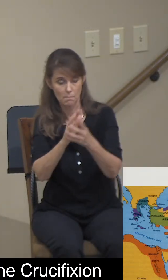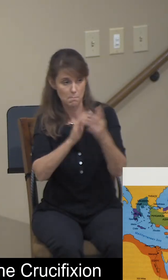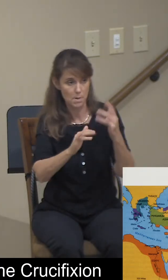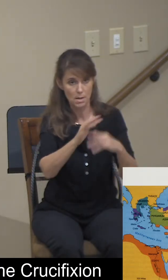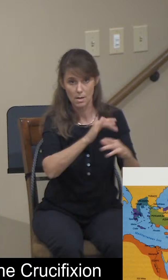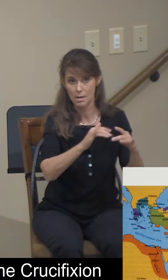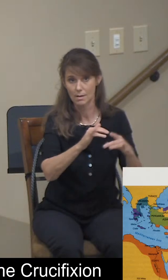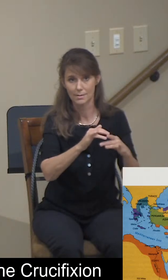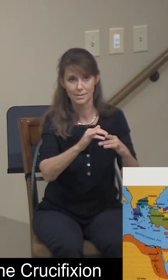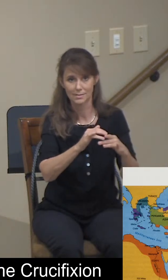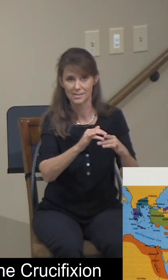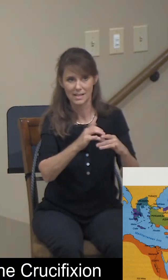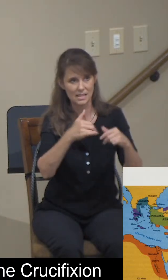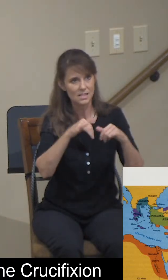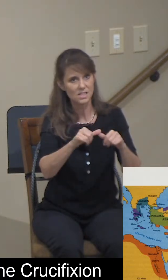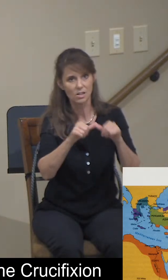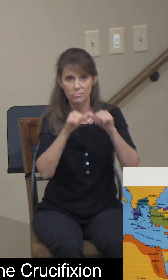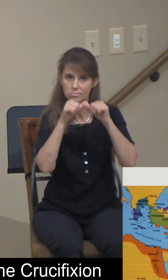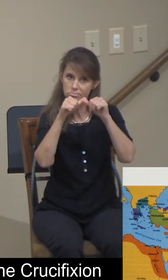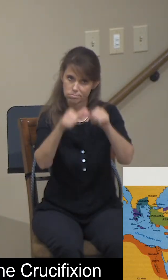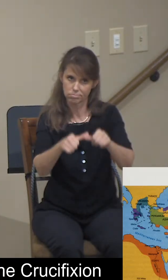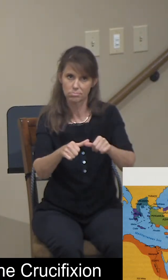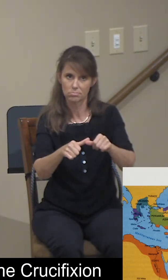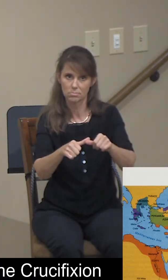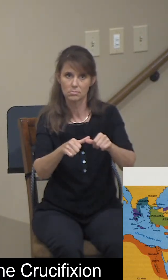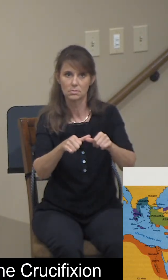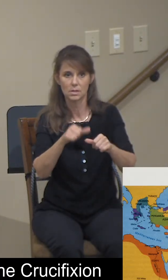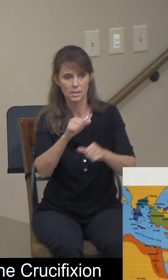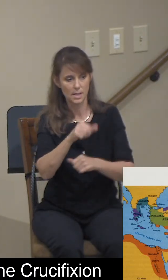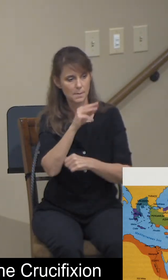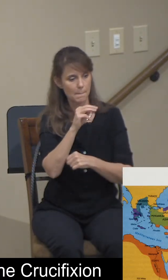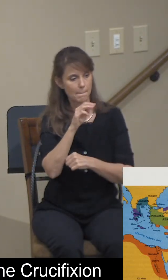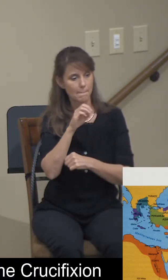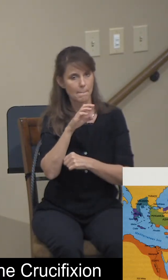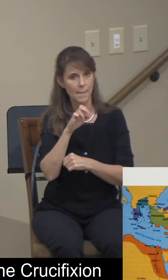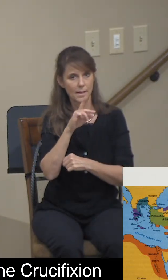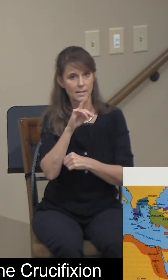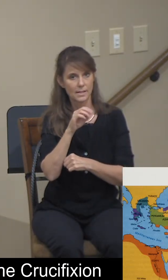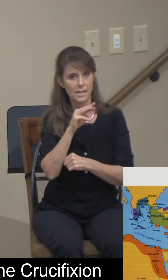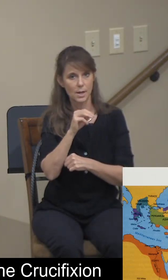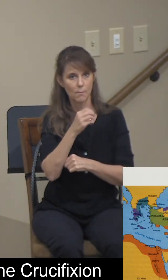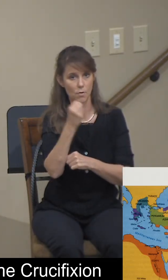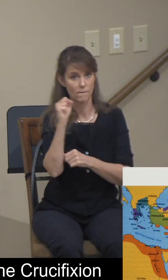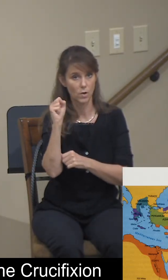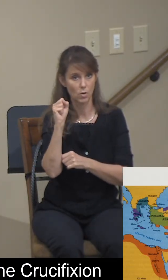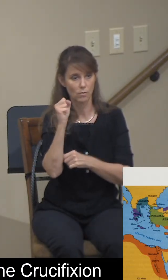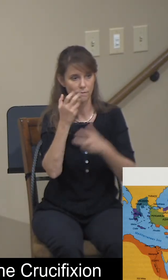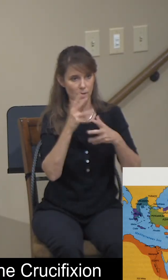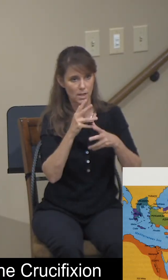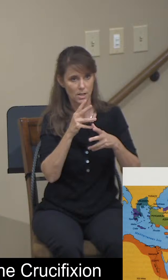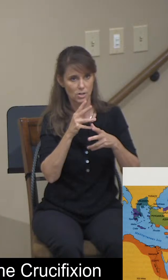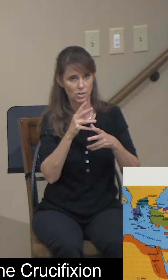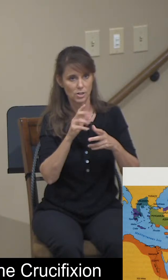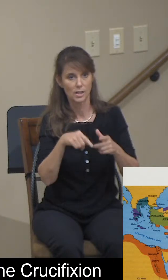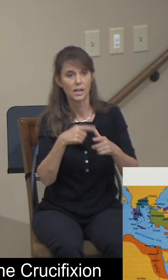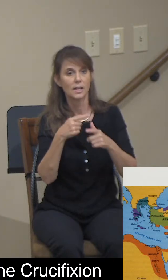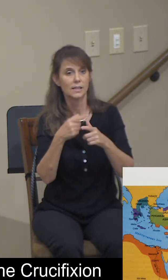independent Jewish leadership that emerges following the Maccabean Revolt and a period of independent Jewish